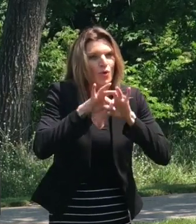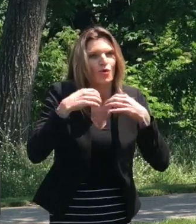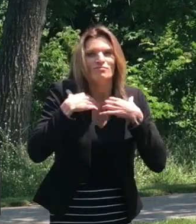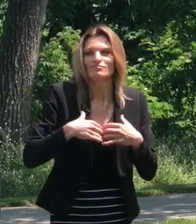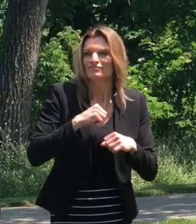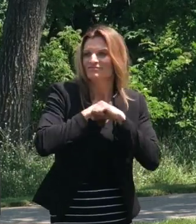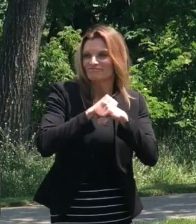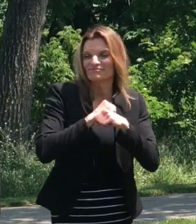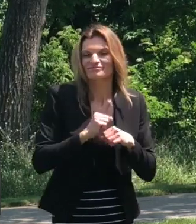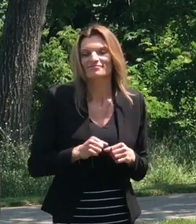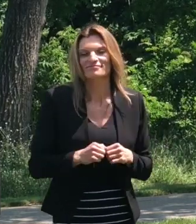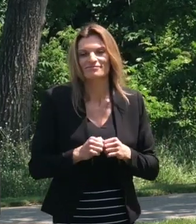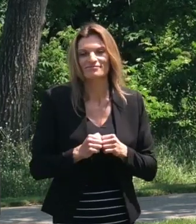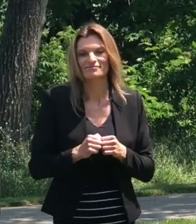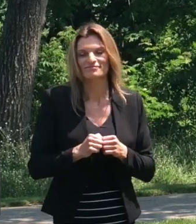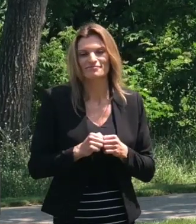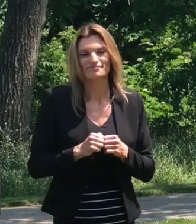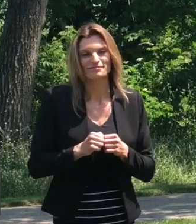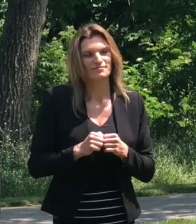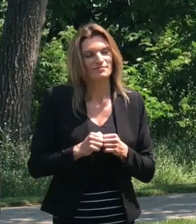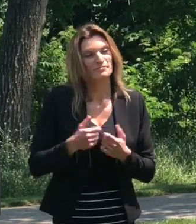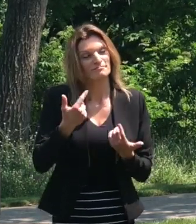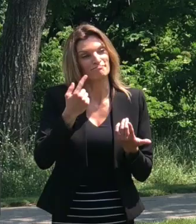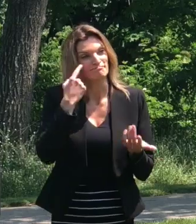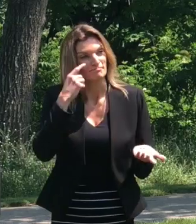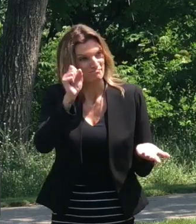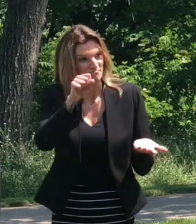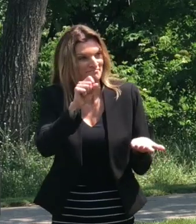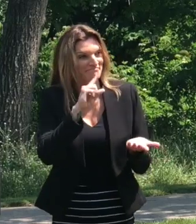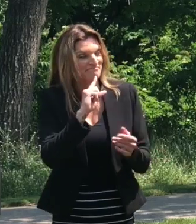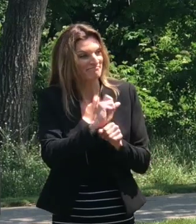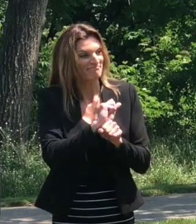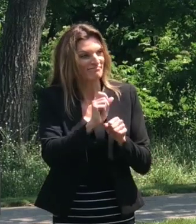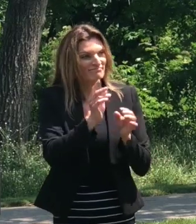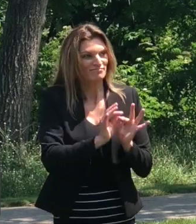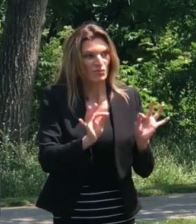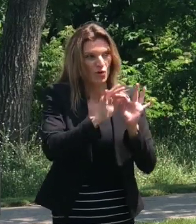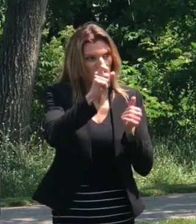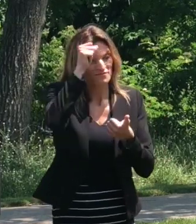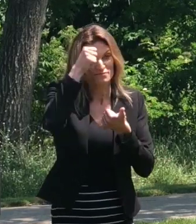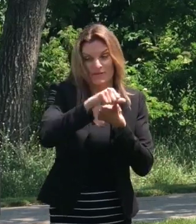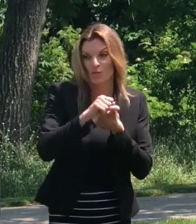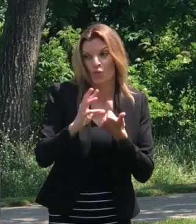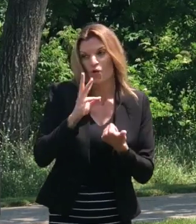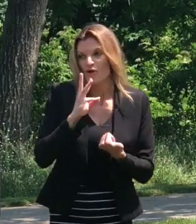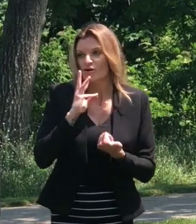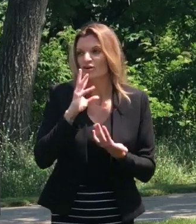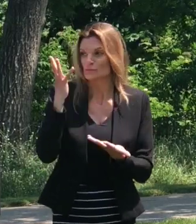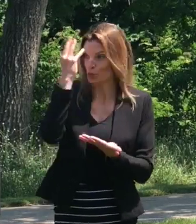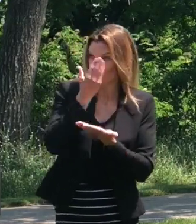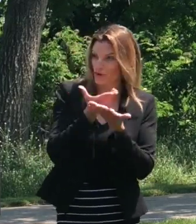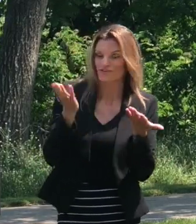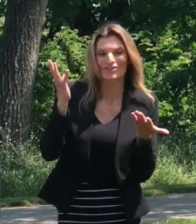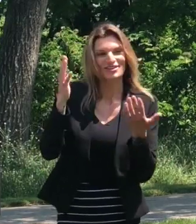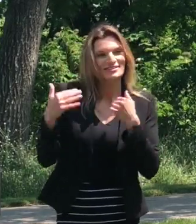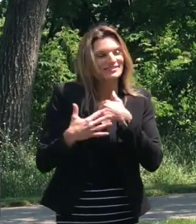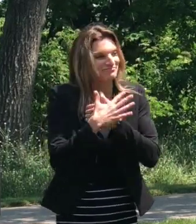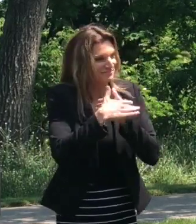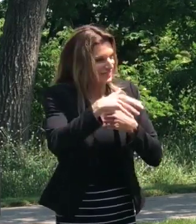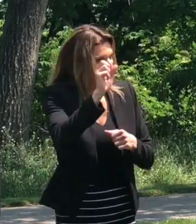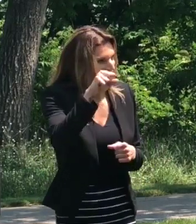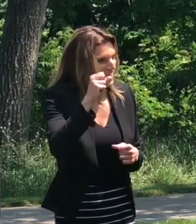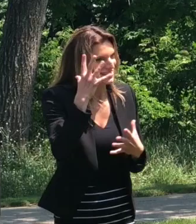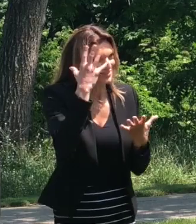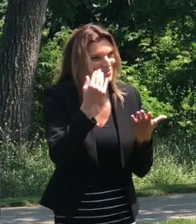another, and I do think that it's important for people to remember that water is lovely and refreshing